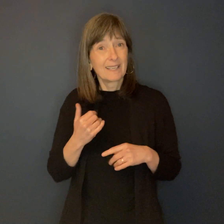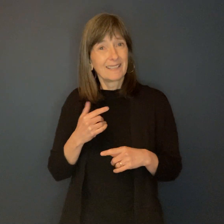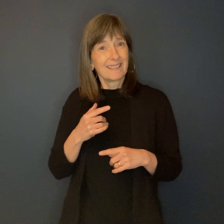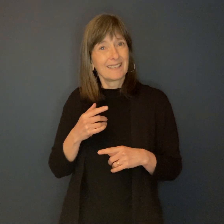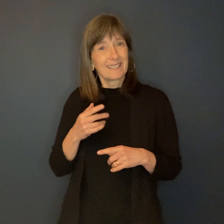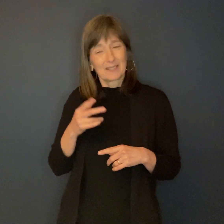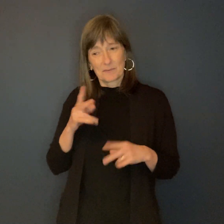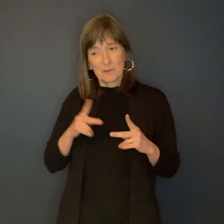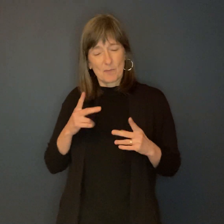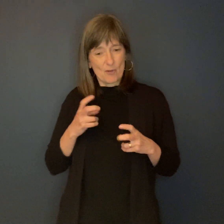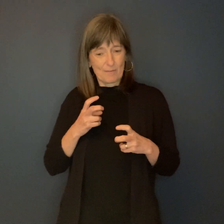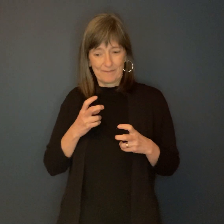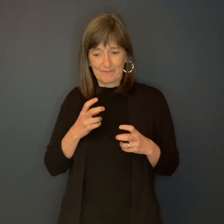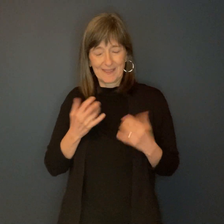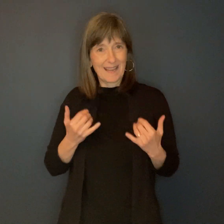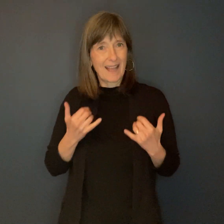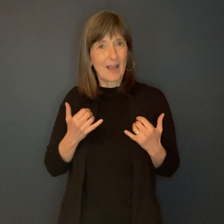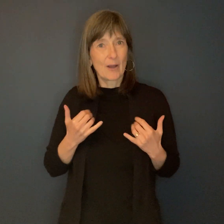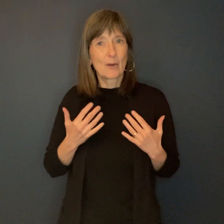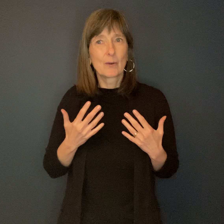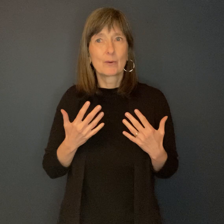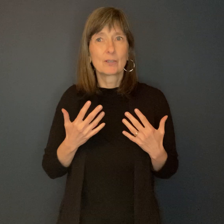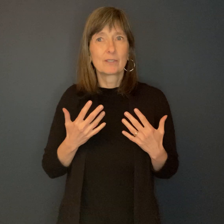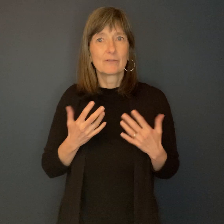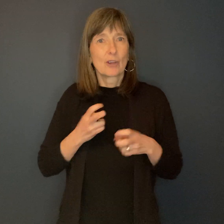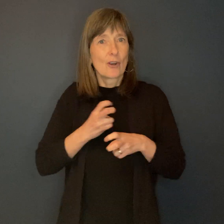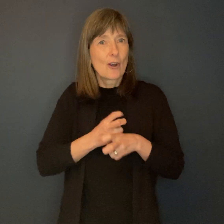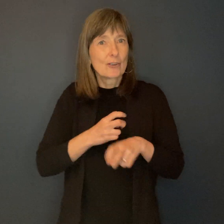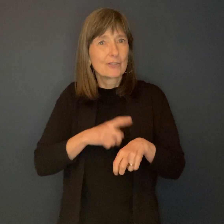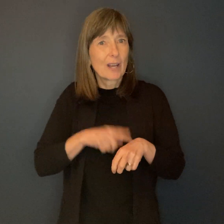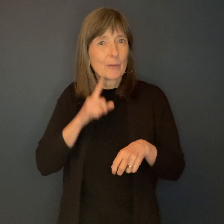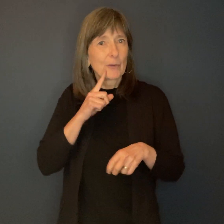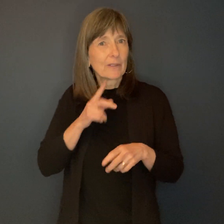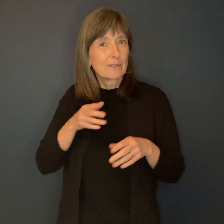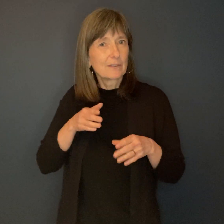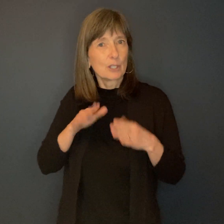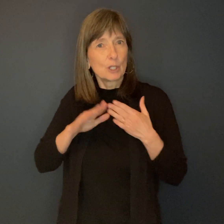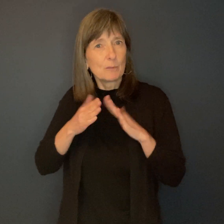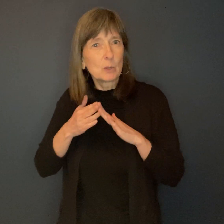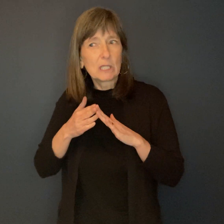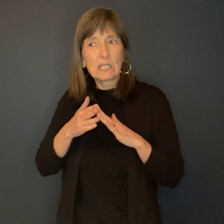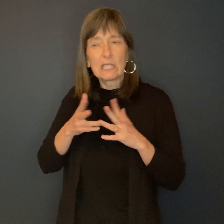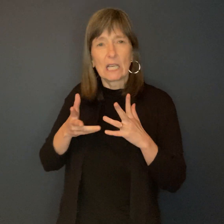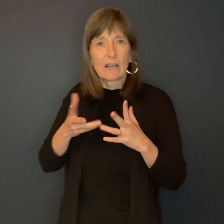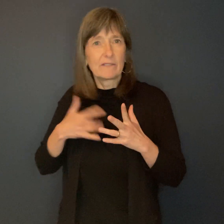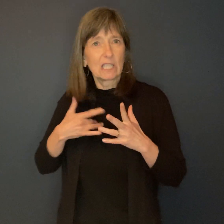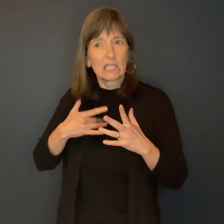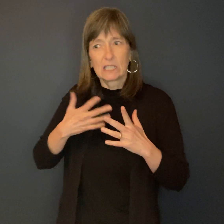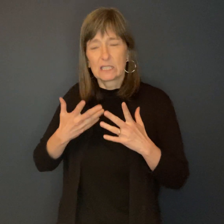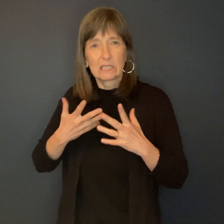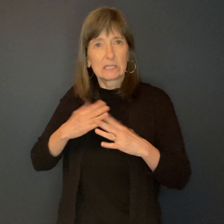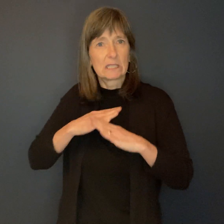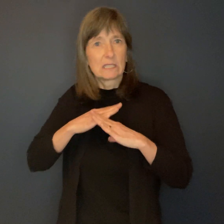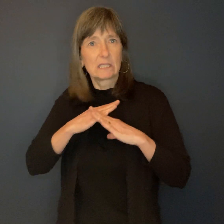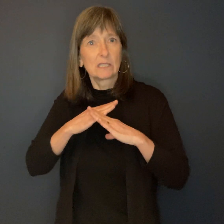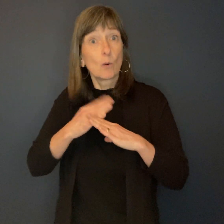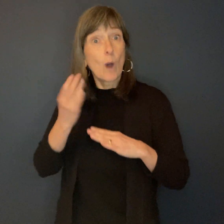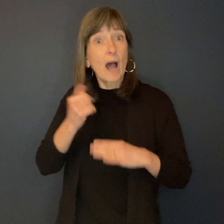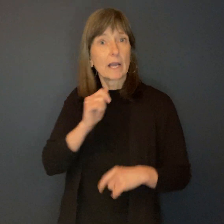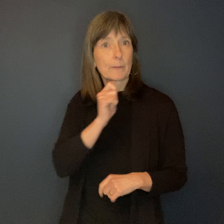communities because of things like privacy legislation and so on, where one time maybe a person could